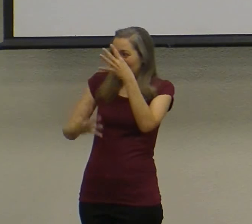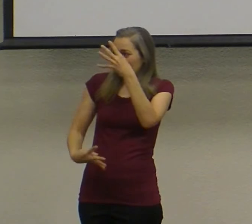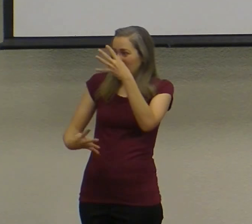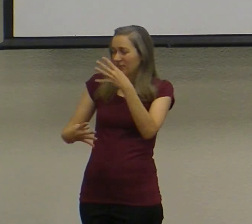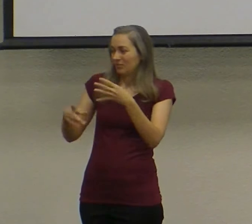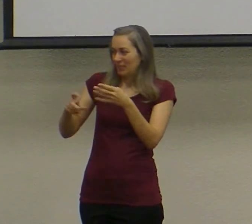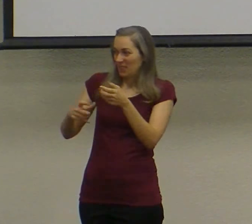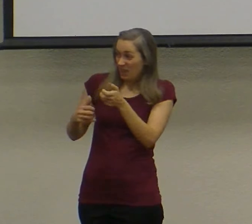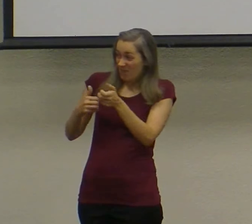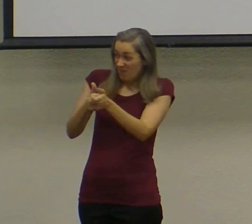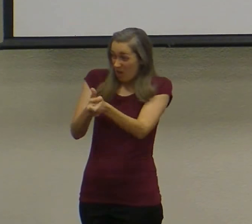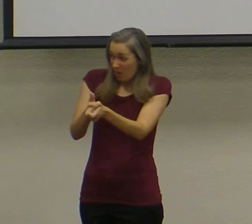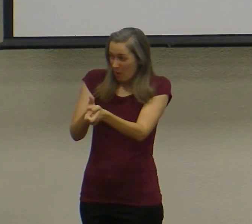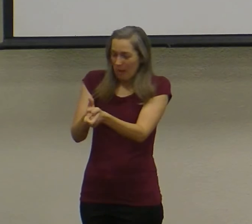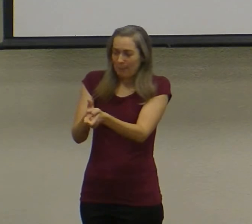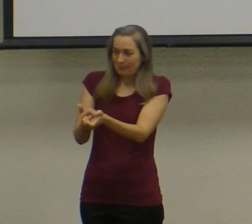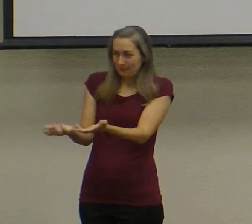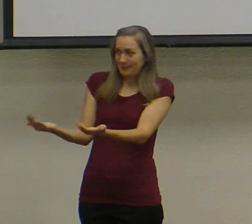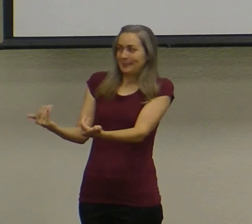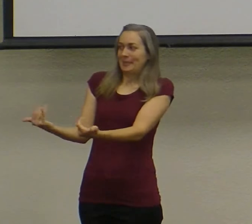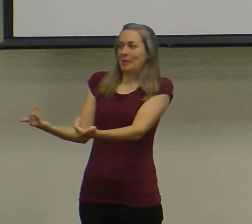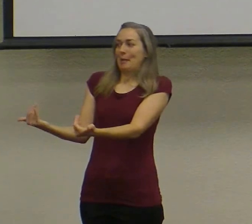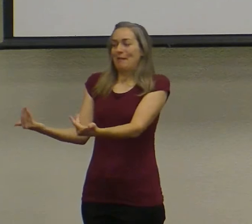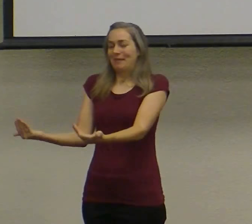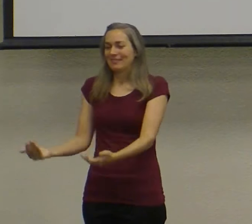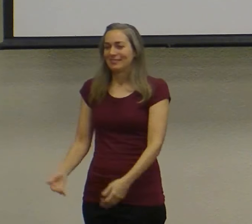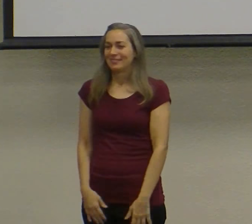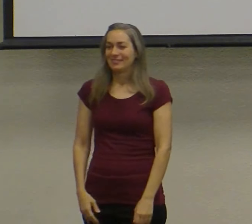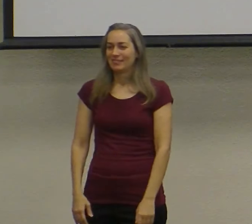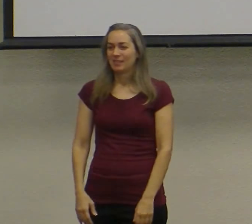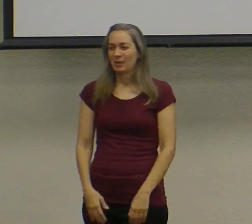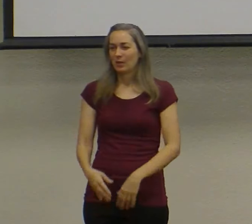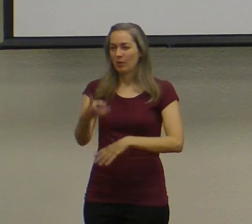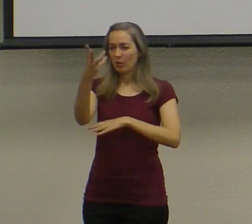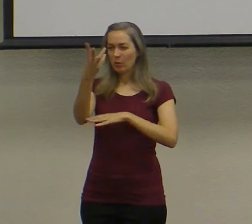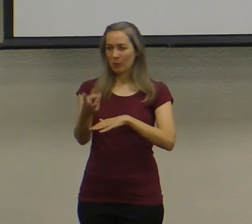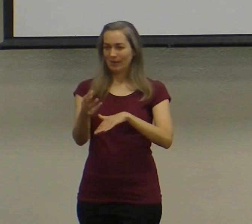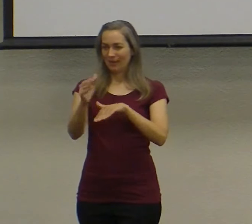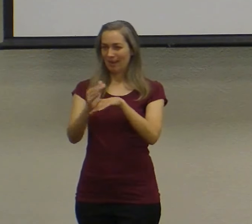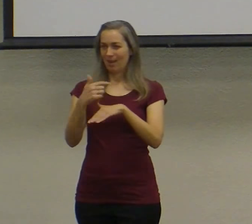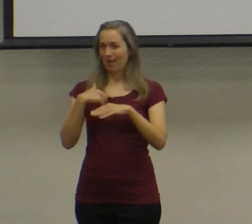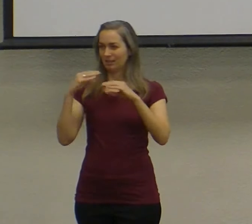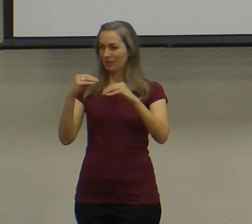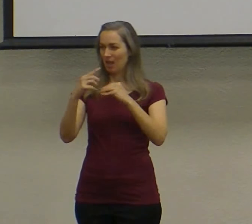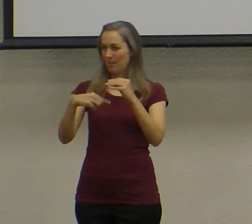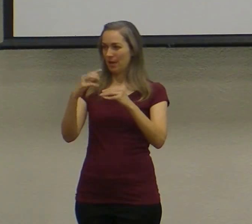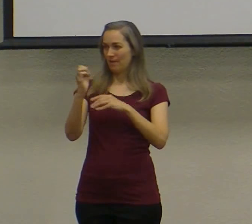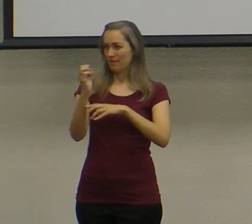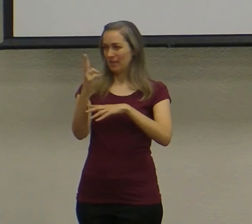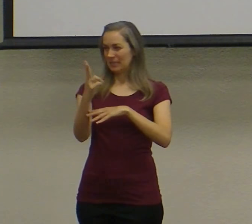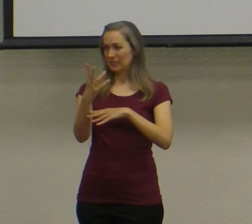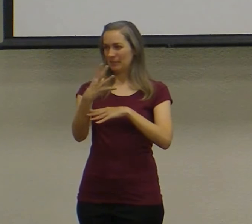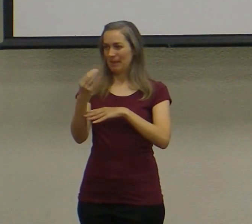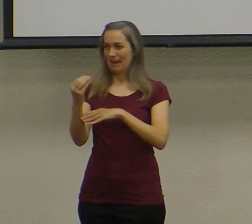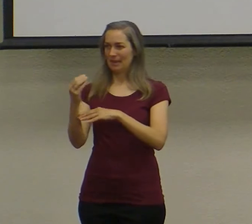I was able to teach on evangelism on Wednesday nights, and also discipleship, and